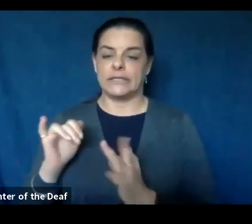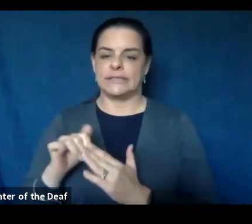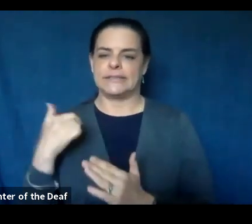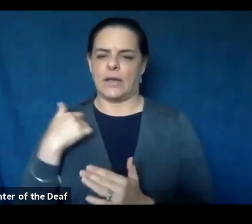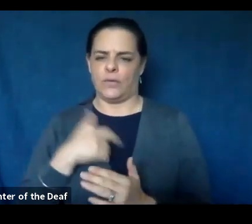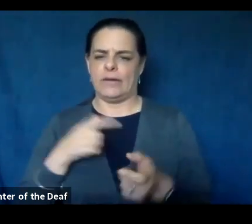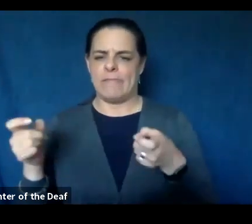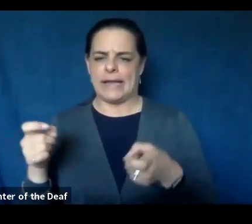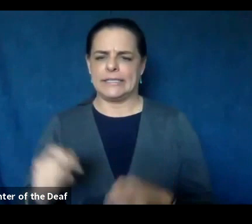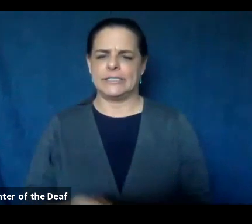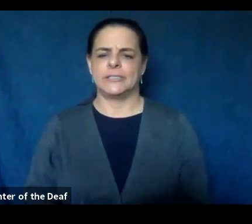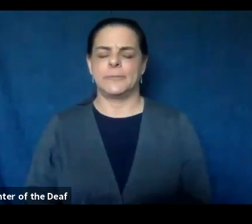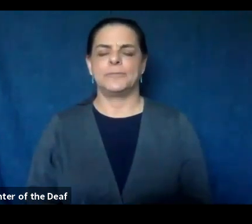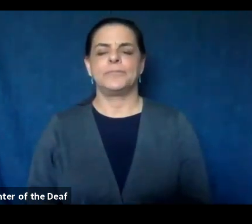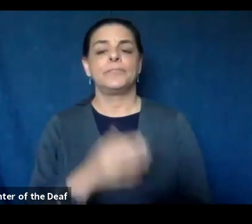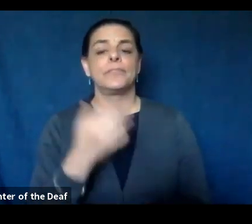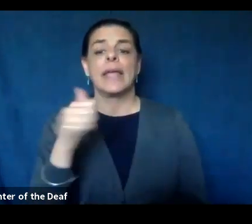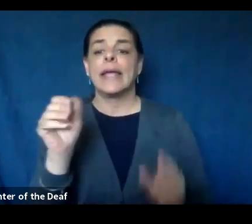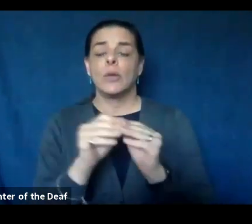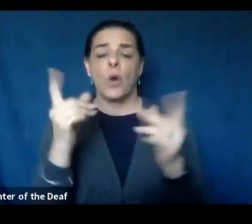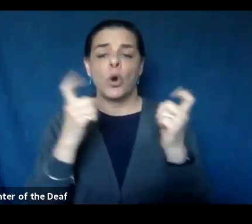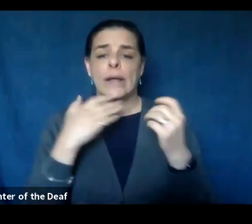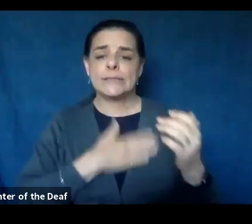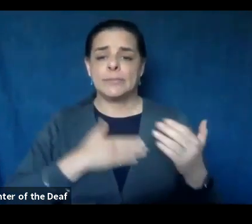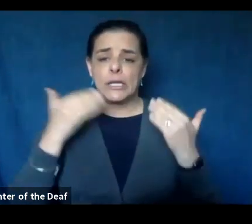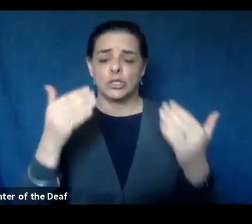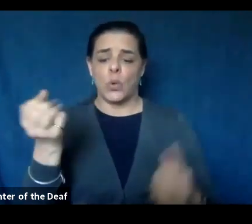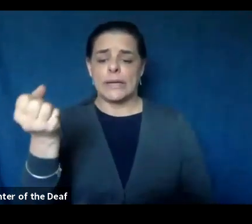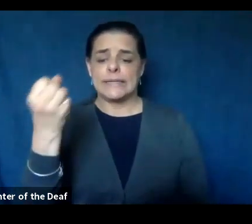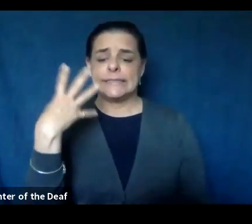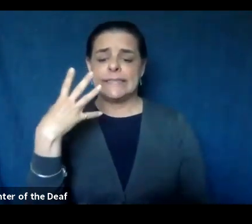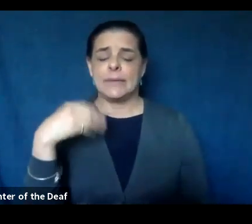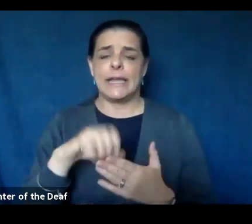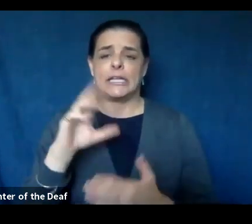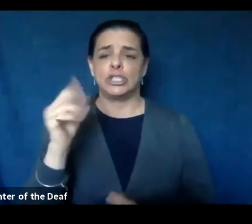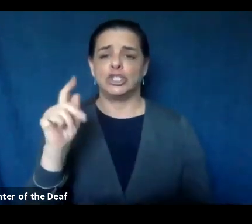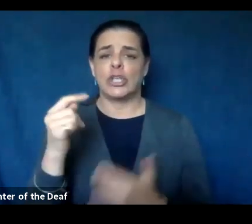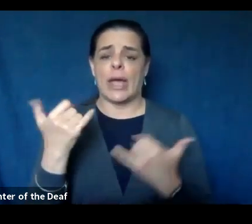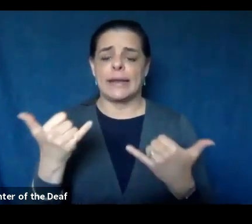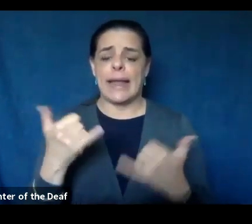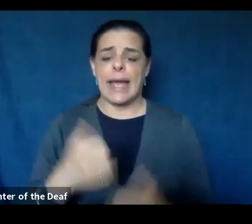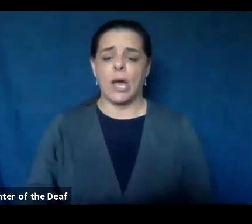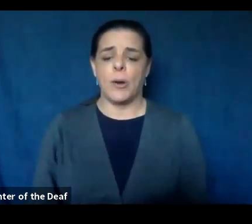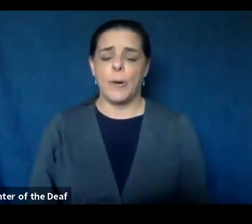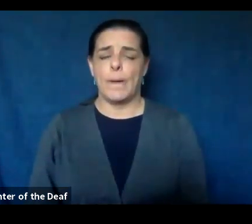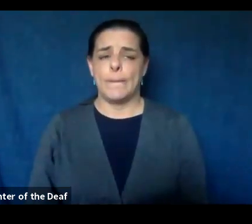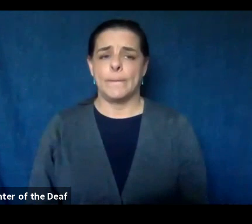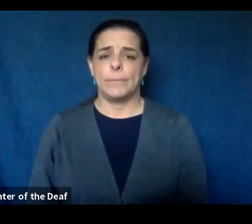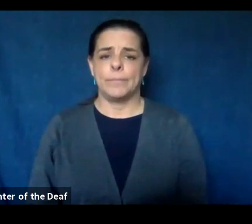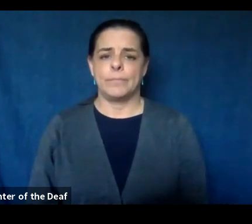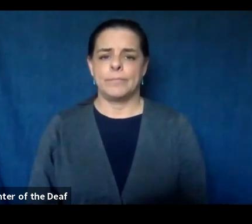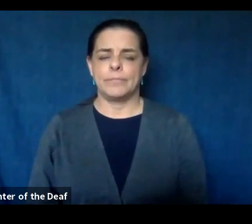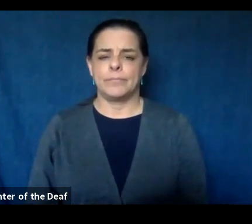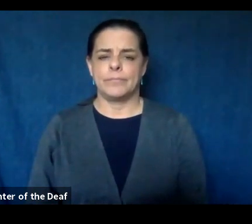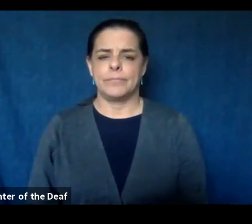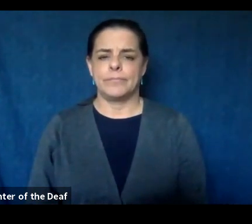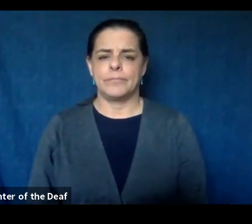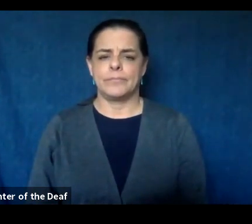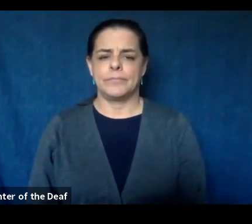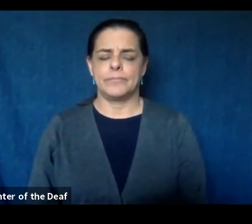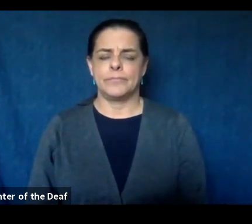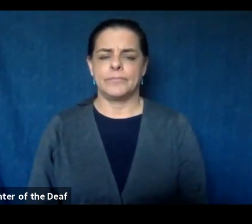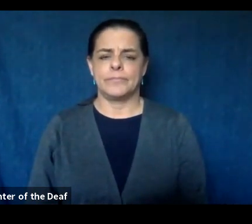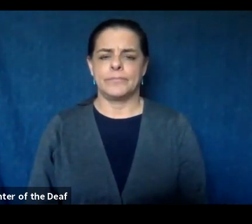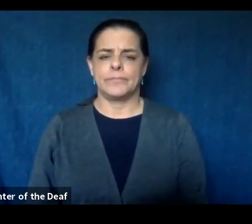touch with. If there are any additional questions, please go ahead and submit them into the chat feature now. Can you clarify those were contacts and not